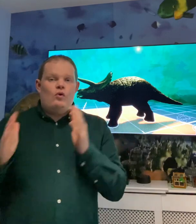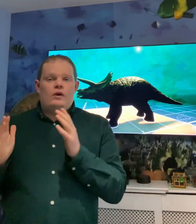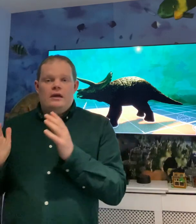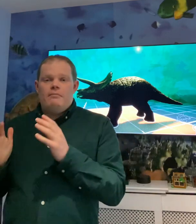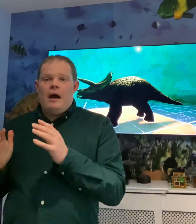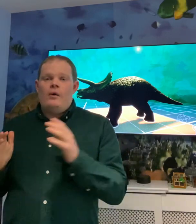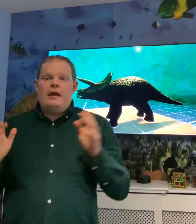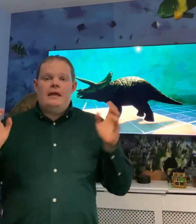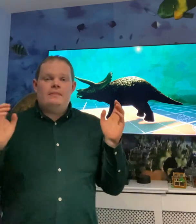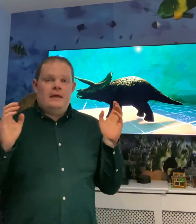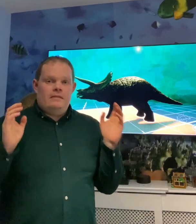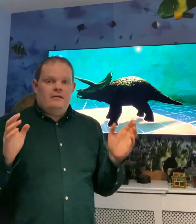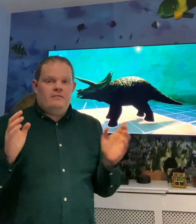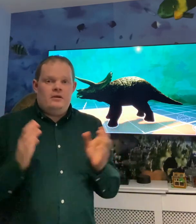talking about in these videos